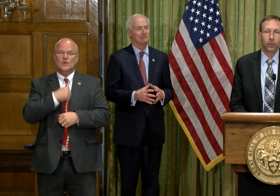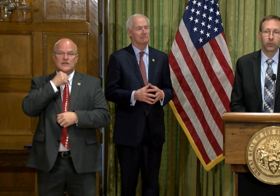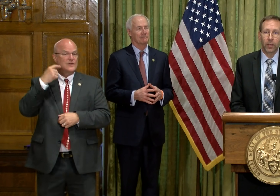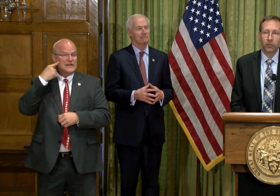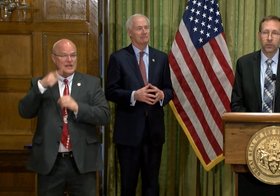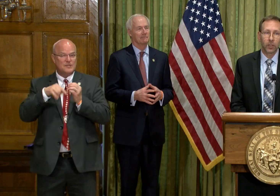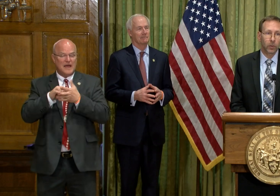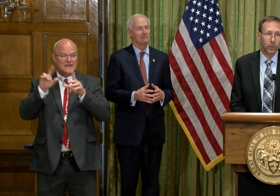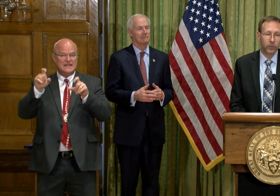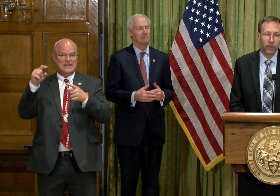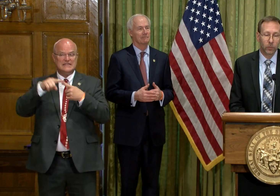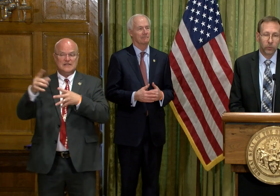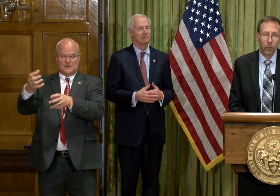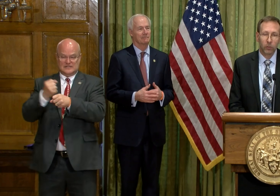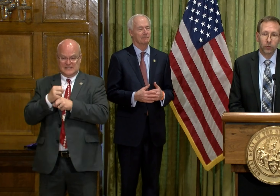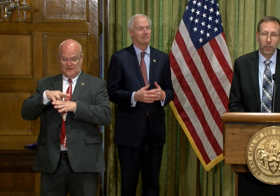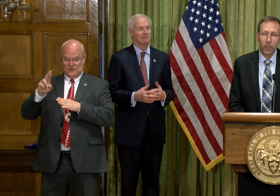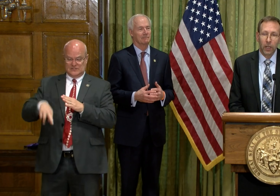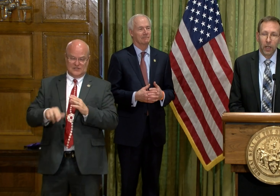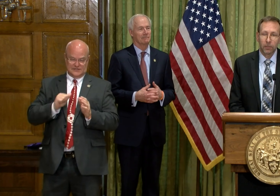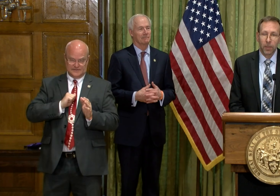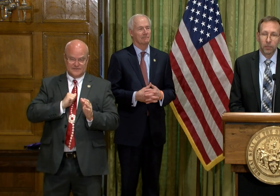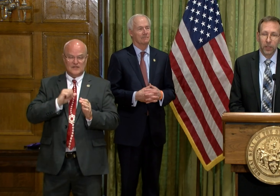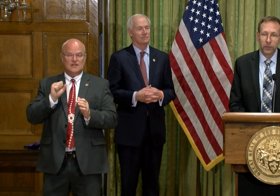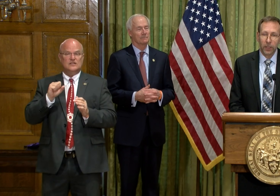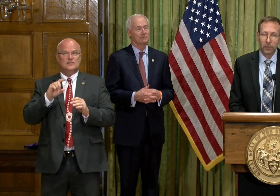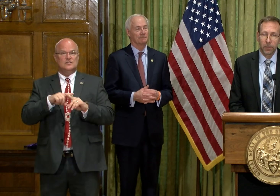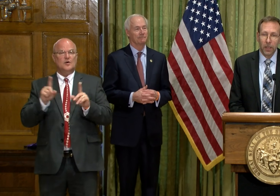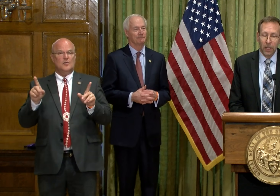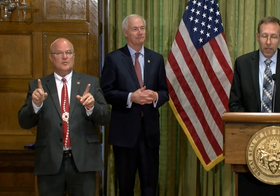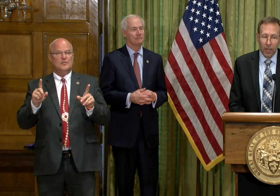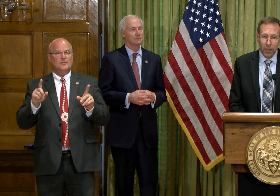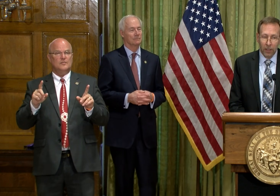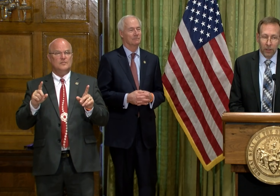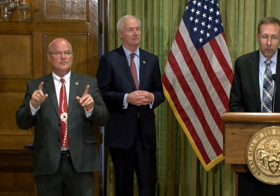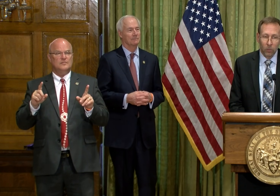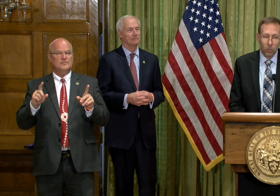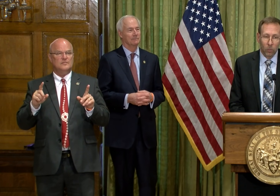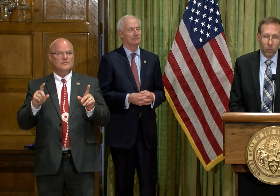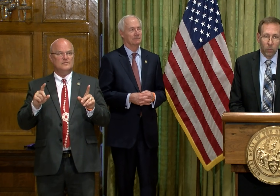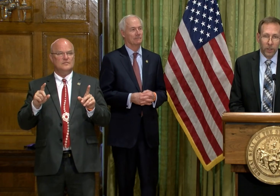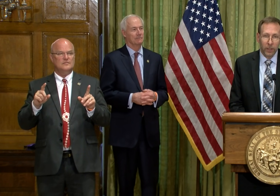hear about those tests until we receive the results. But